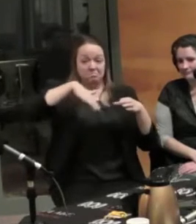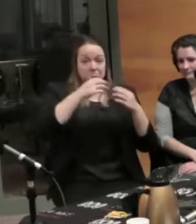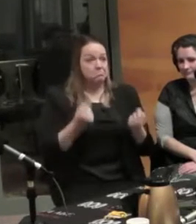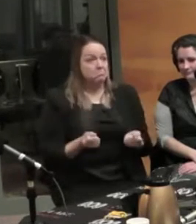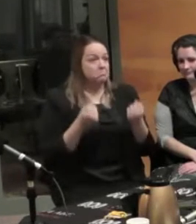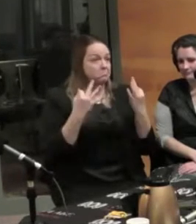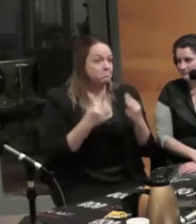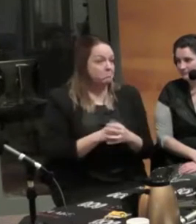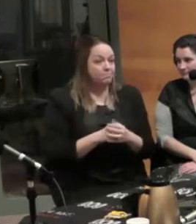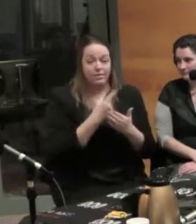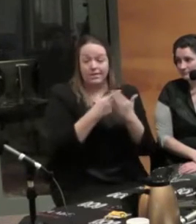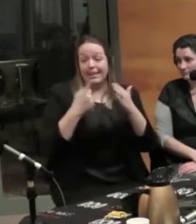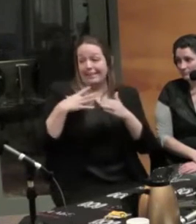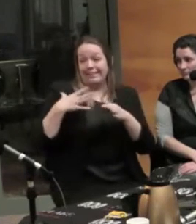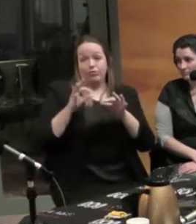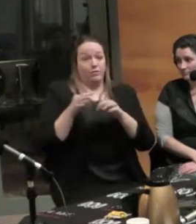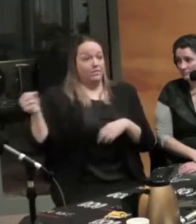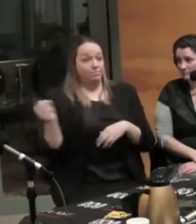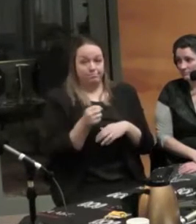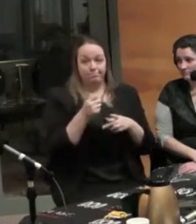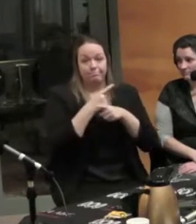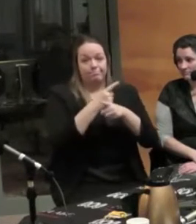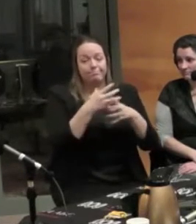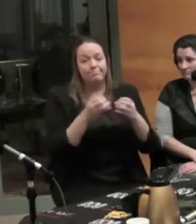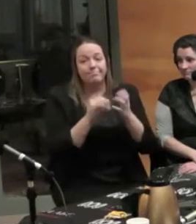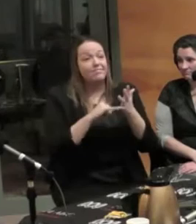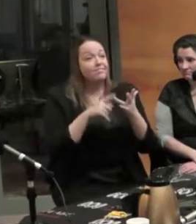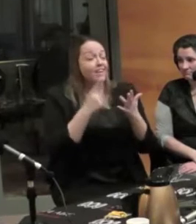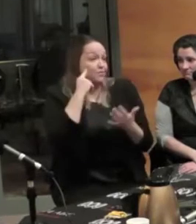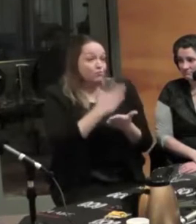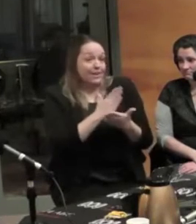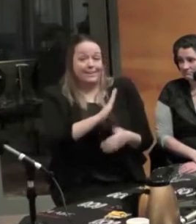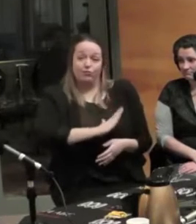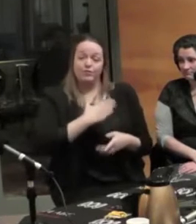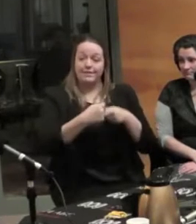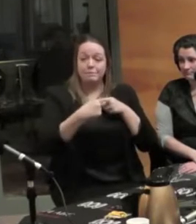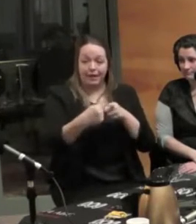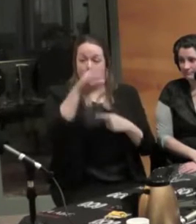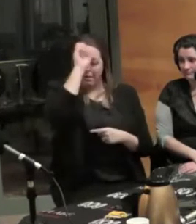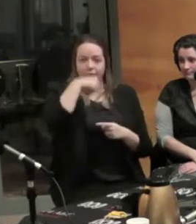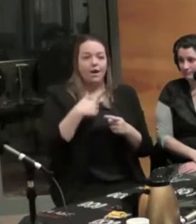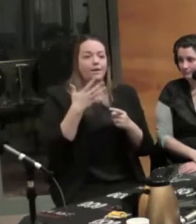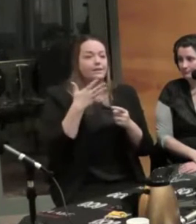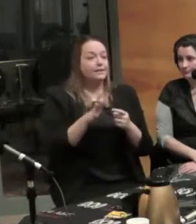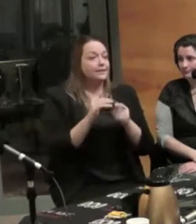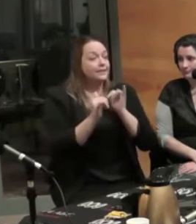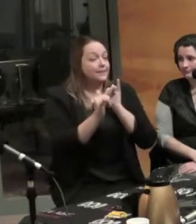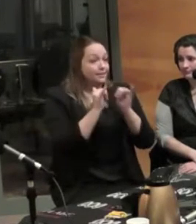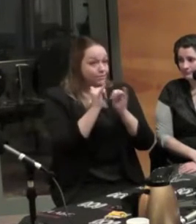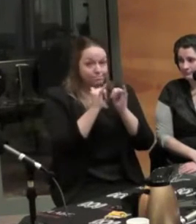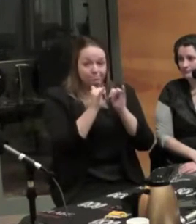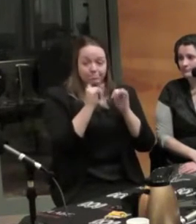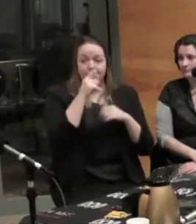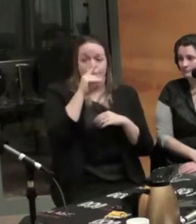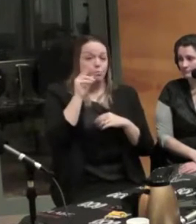for an interpreter, that I've needed to communicate with. And I think it's a really interesting debate. But I do remember interviewing before some people from the deaf